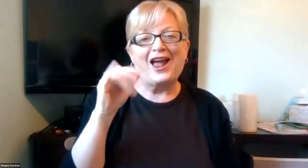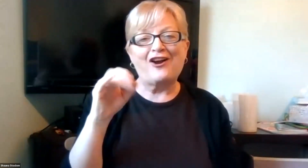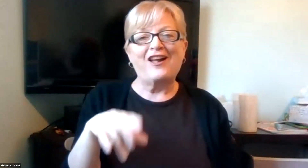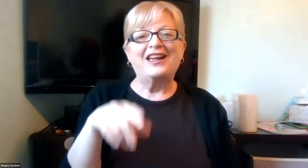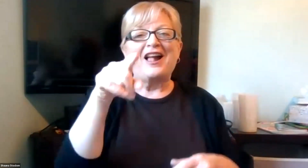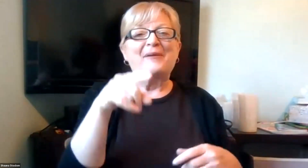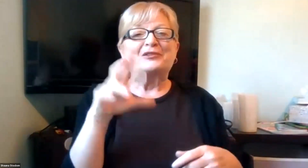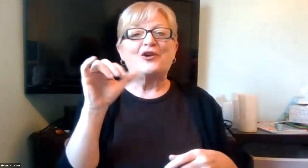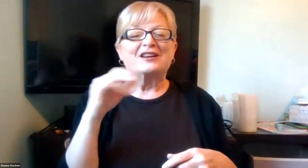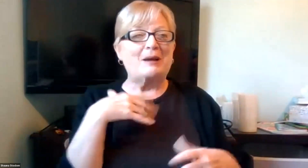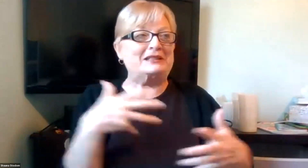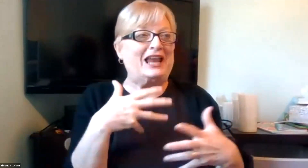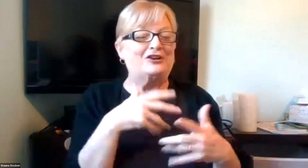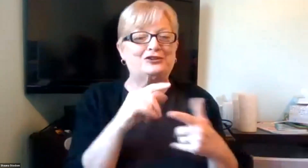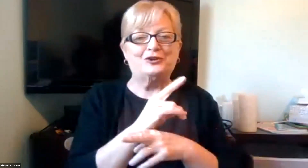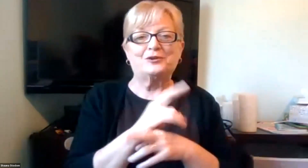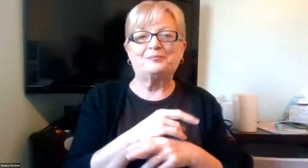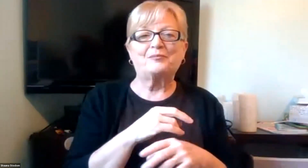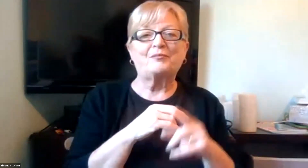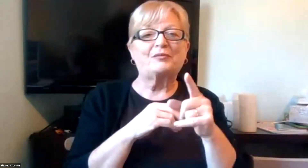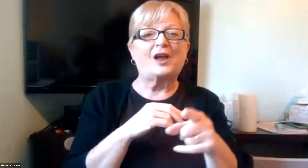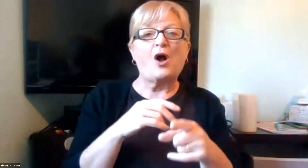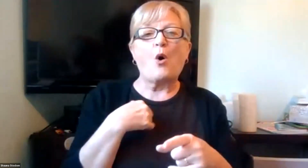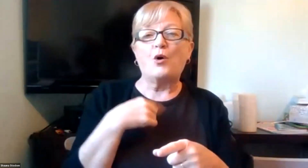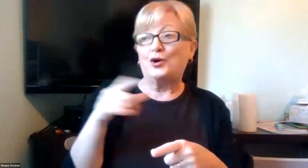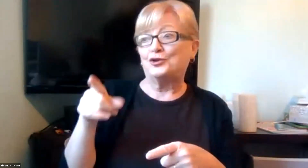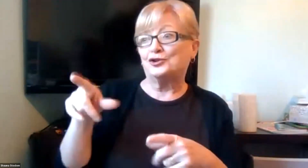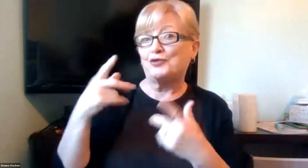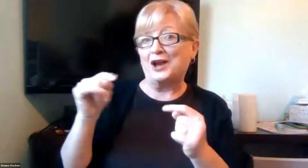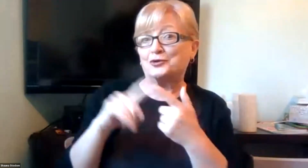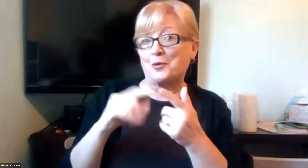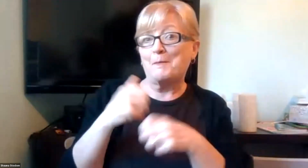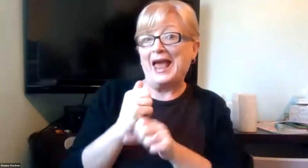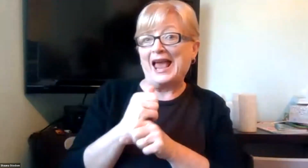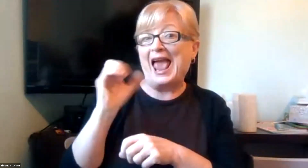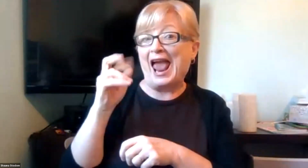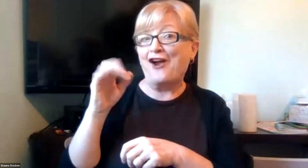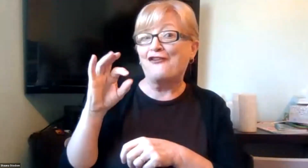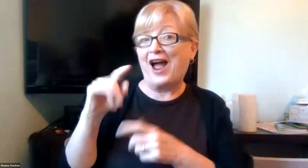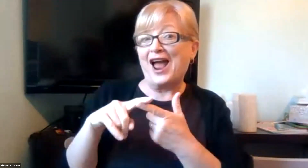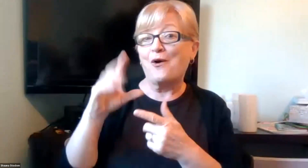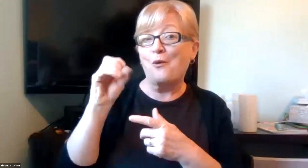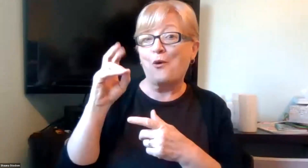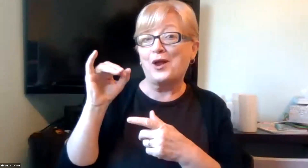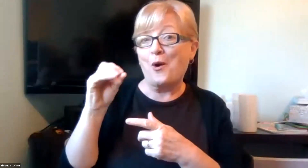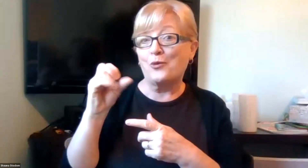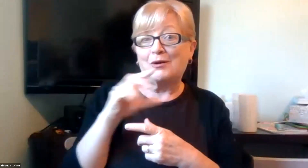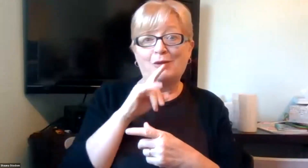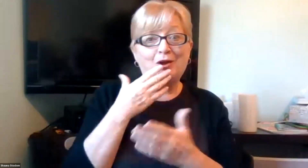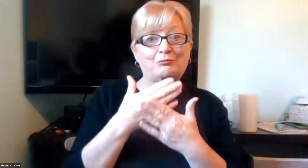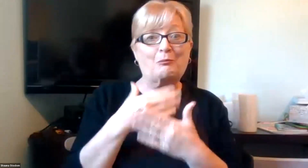I I may can try. teach you how to make air fried Oreos. They're good. Ooh, there you go, Erin. Mhm. Yeah.